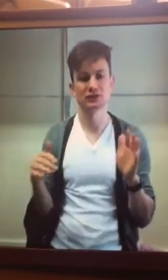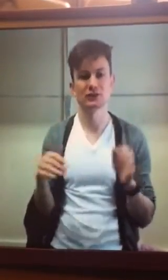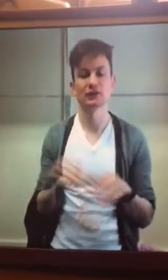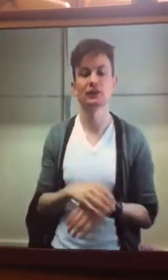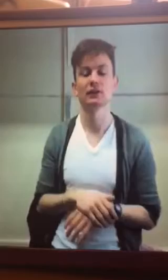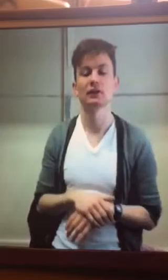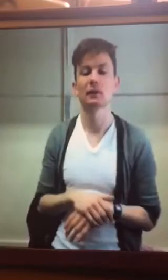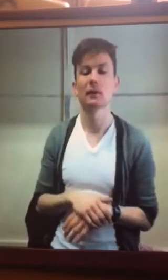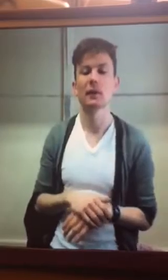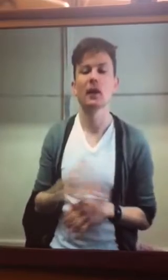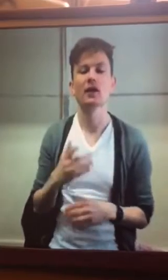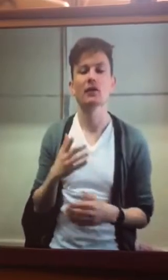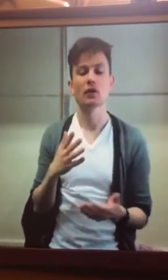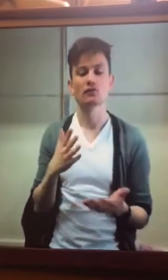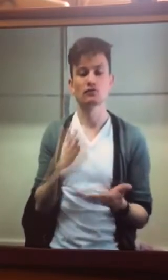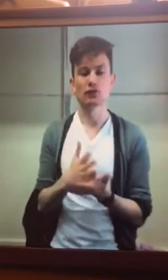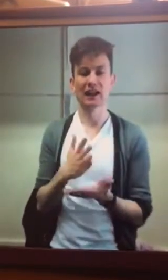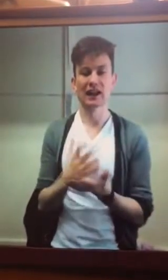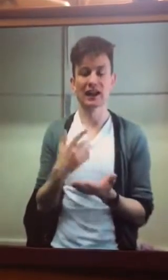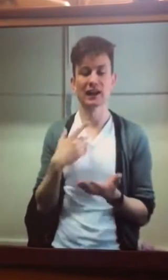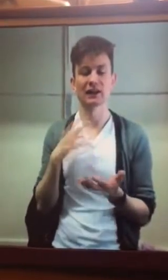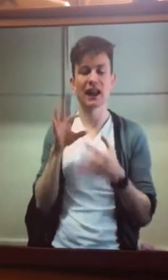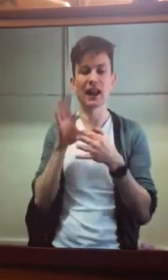So within my PhD, I'm looking at sign language prosody,